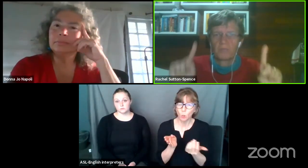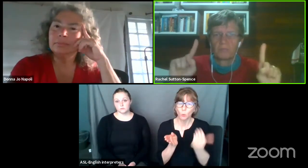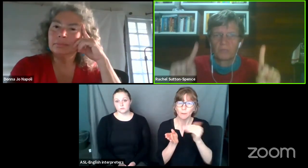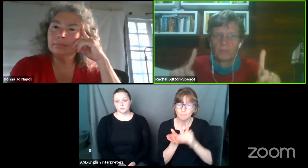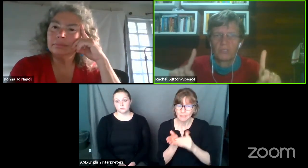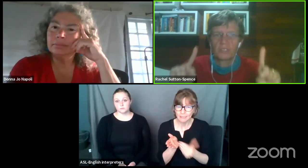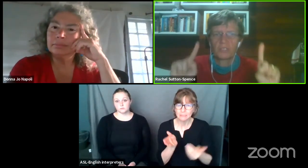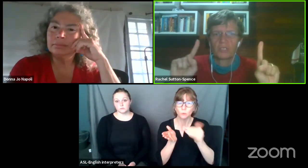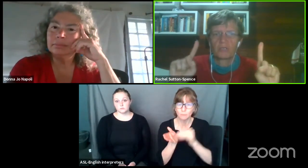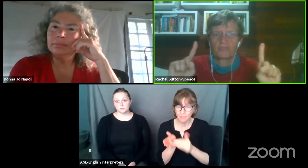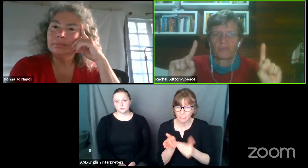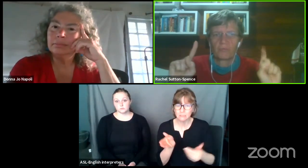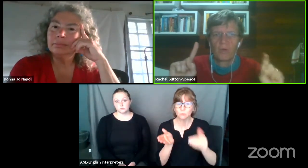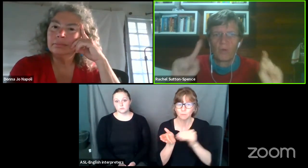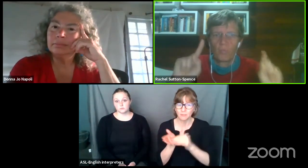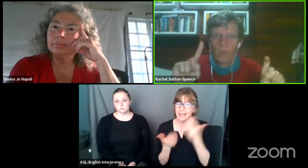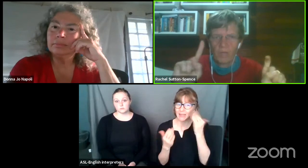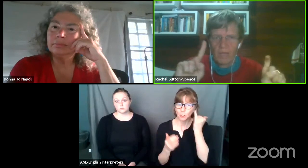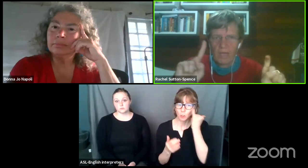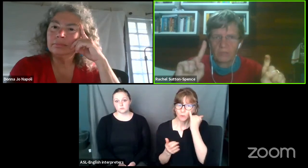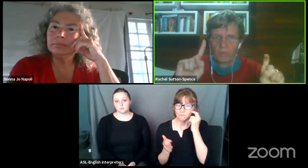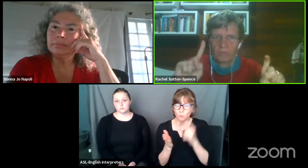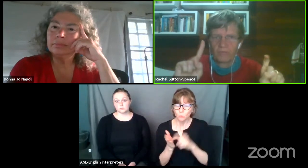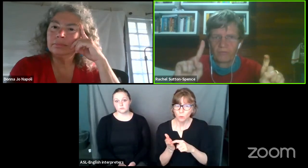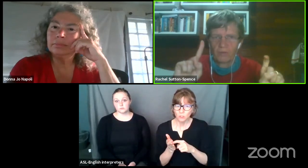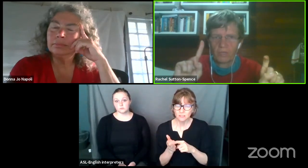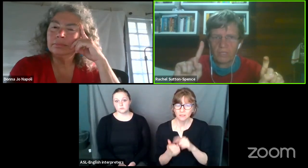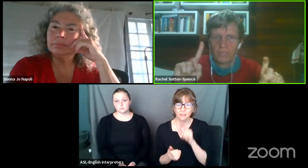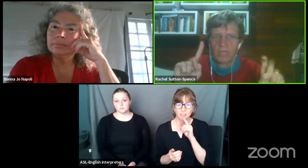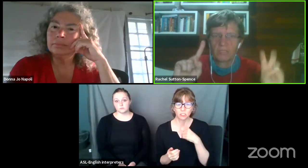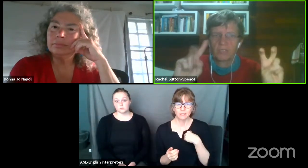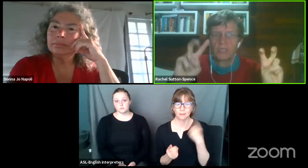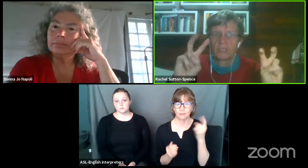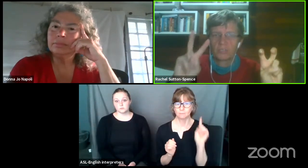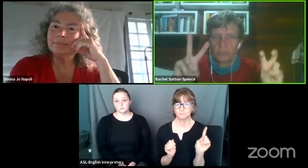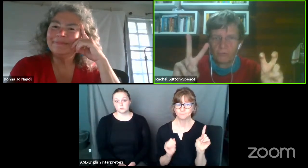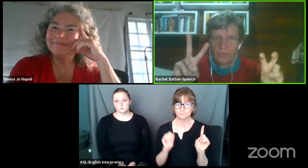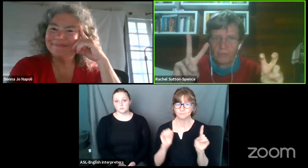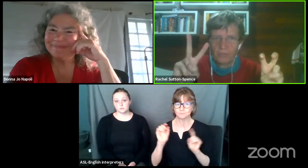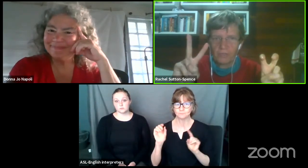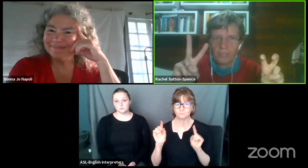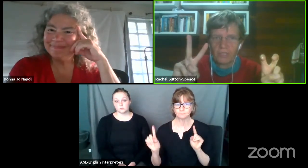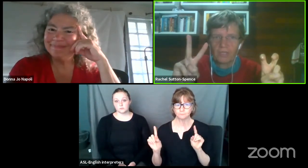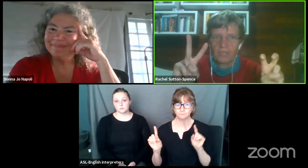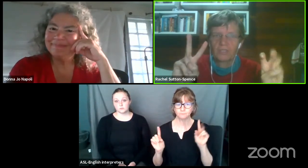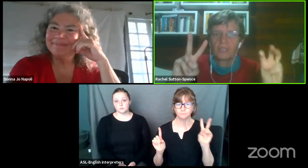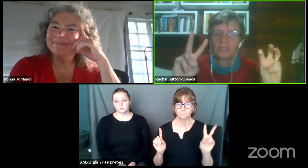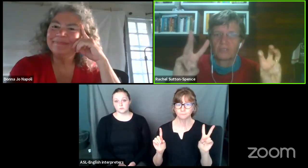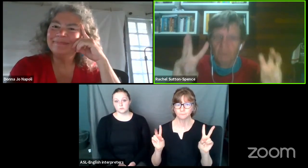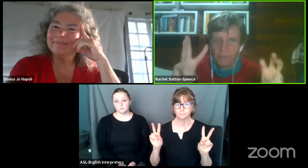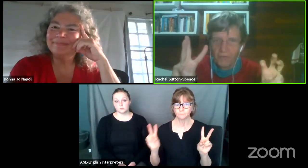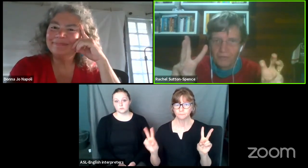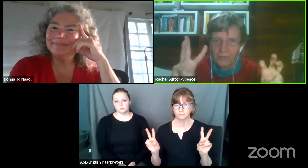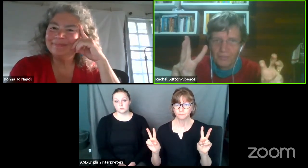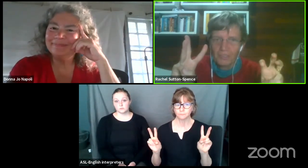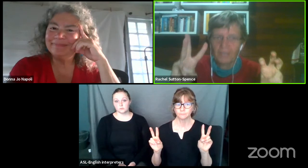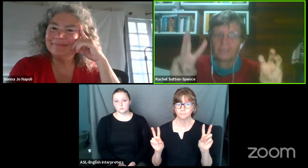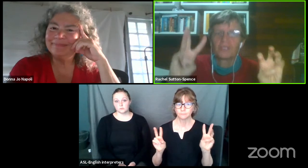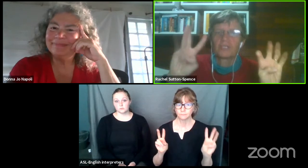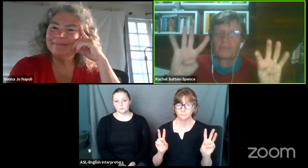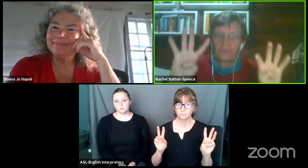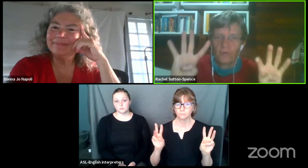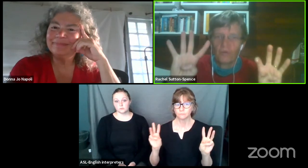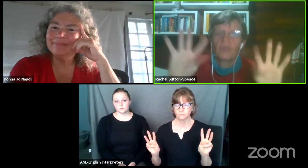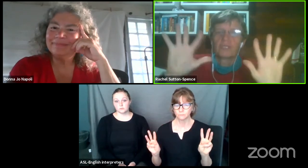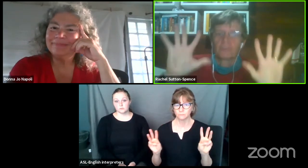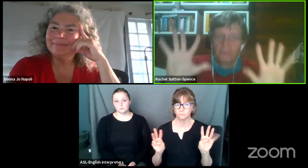know whether people noticed, she goes from one finger on each hand to 2 fingers on each hand to 3 fingers on each hand